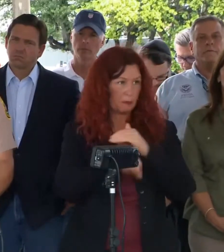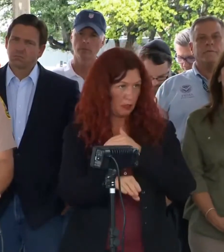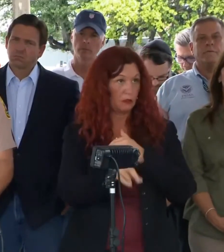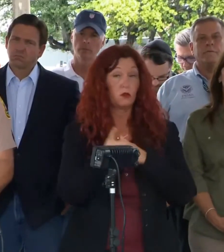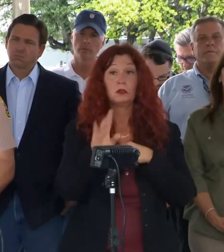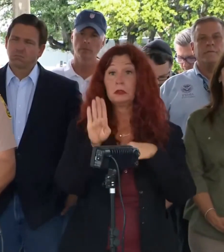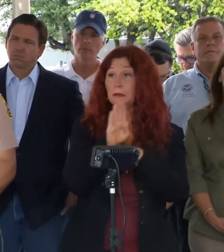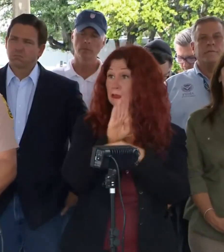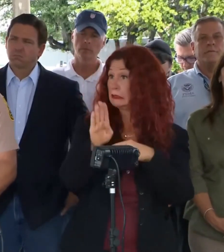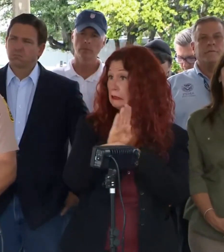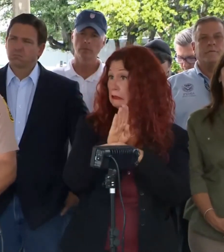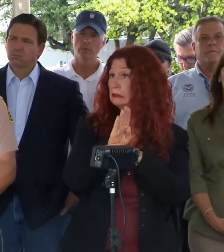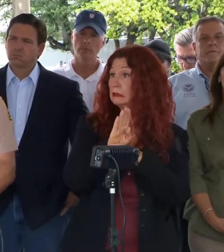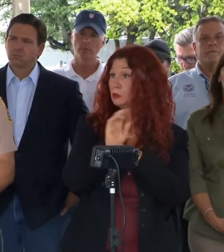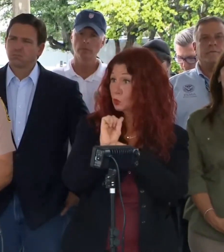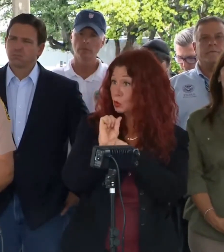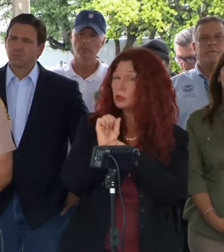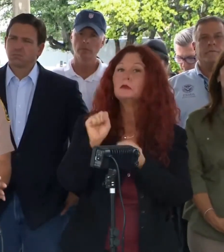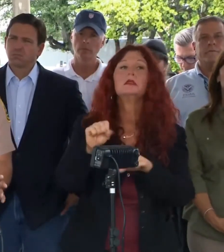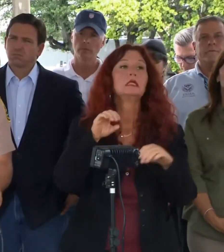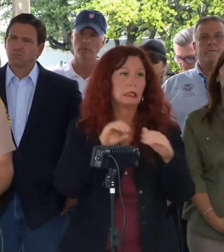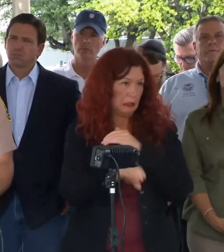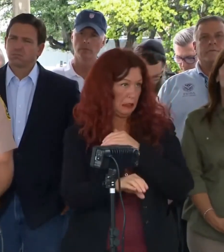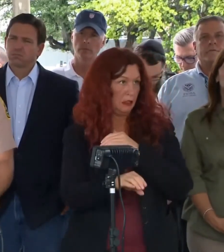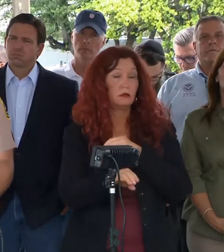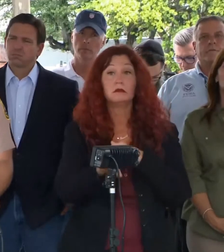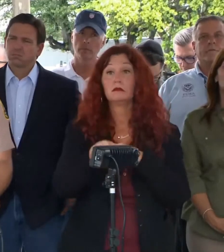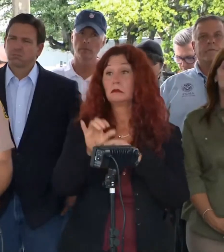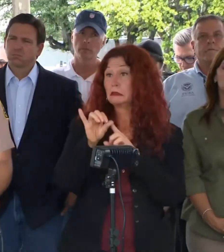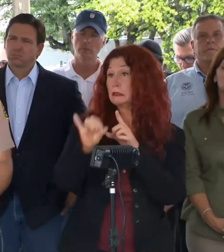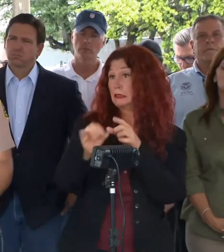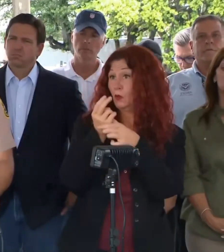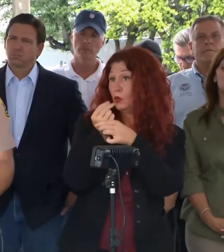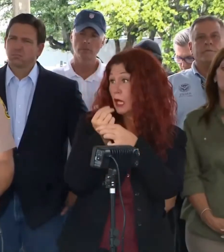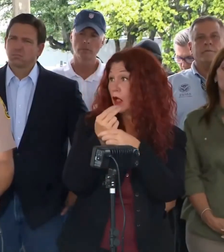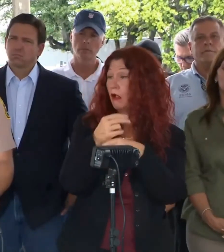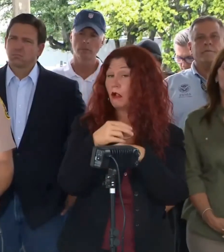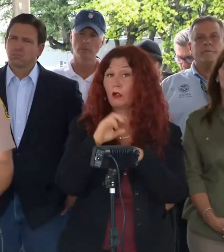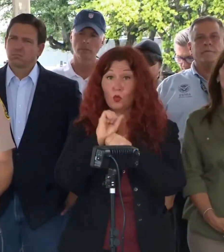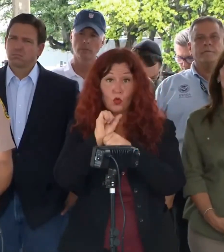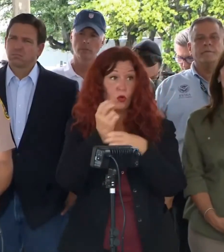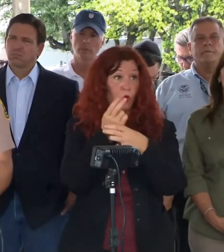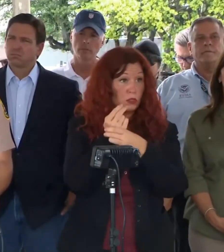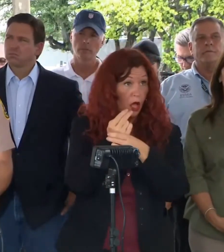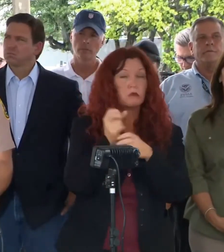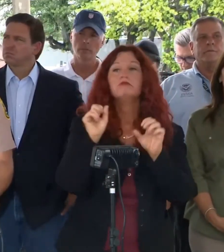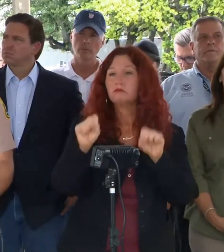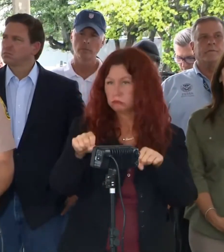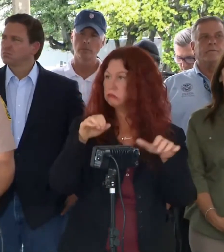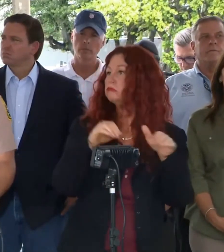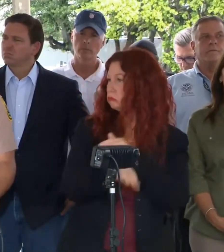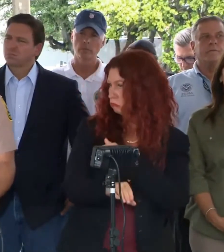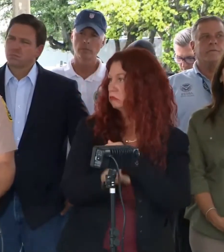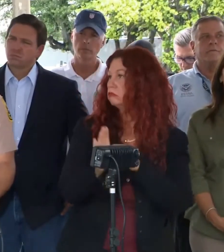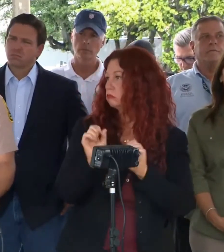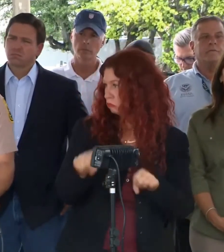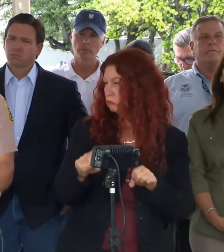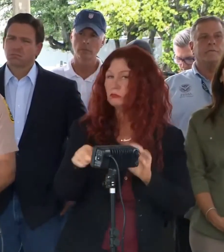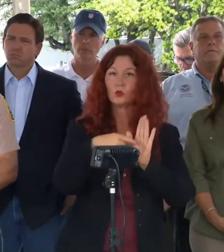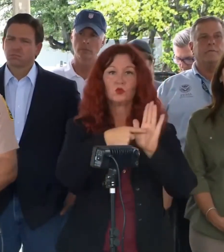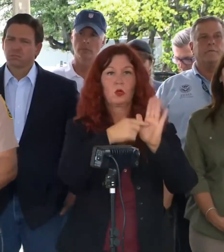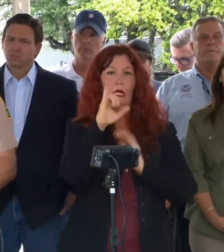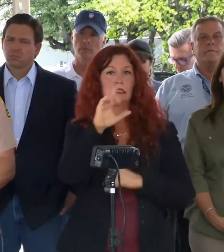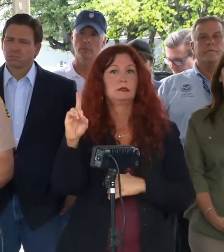access. Please bear with us. We understand the challenges, and be patient, and we'll get this resolved as soon as we